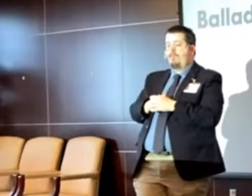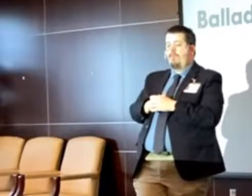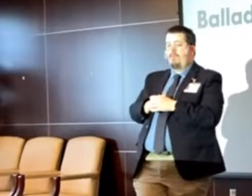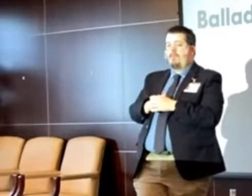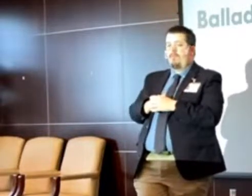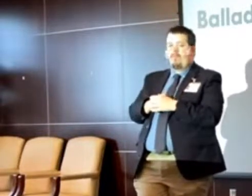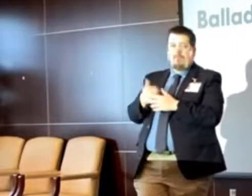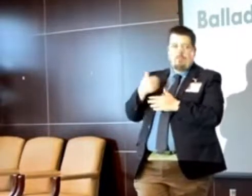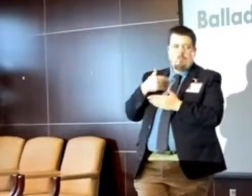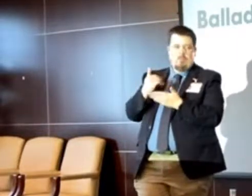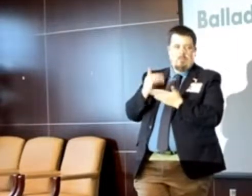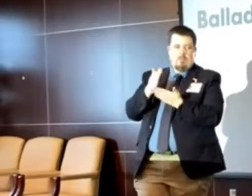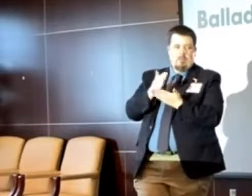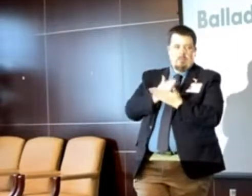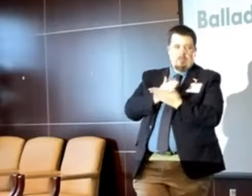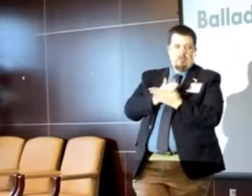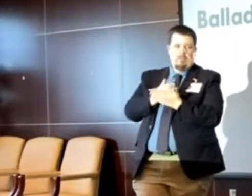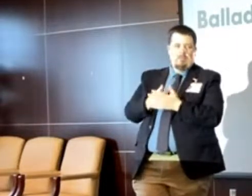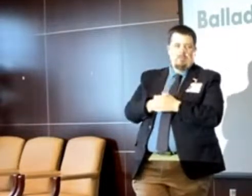Should actually have that list.